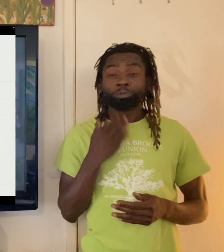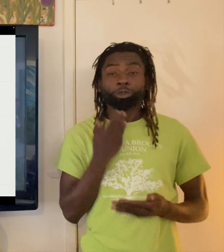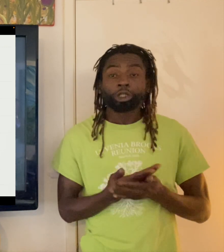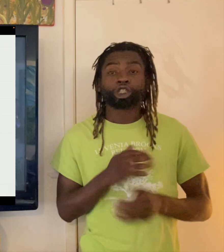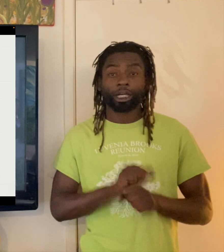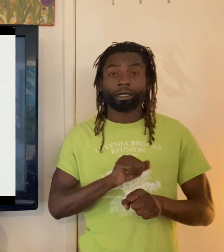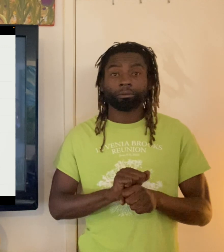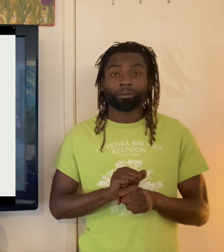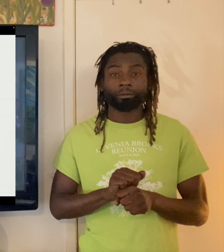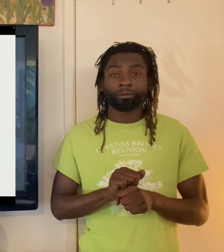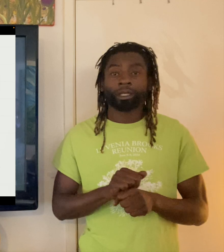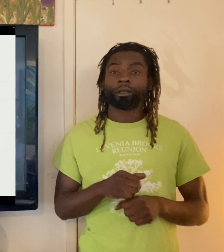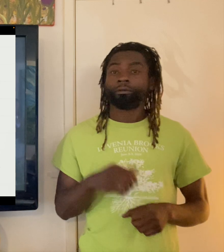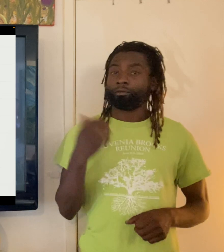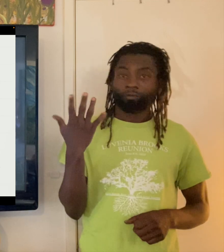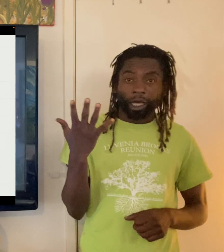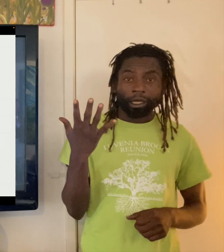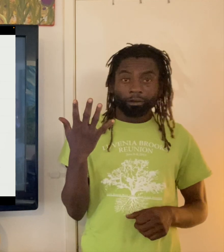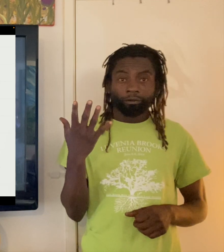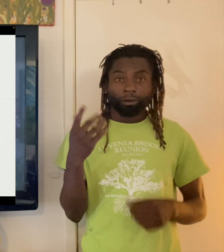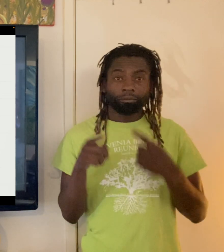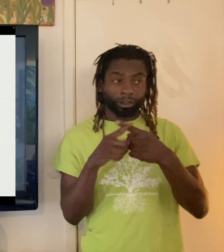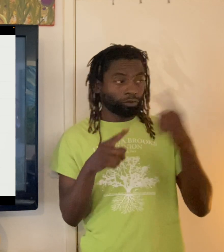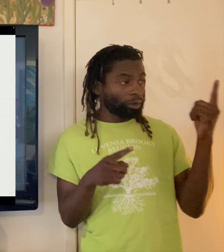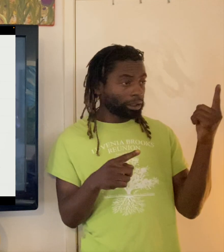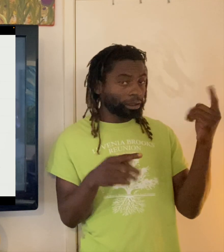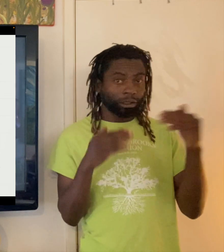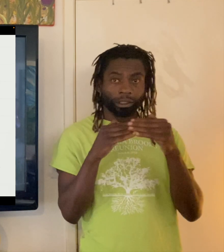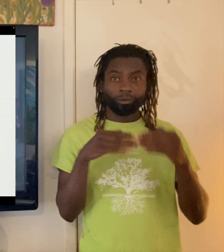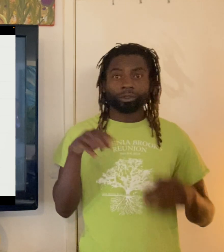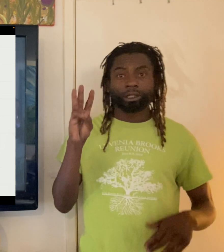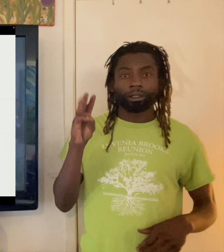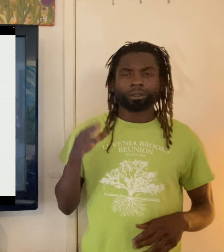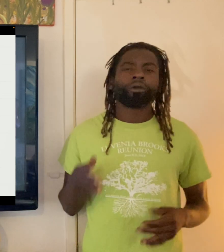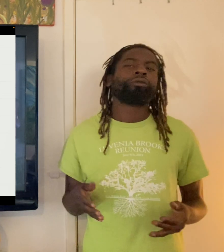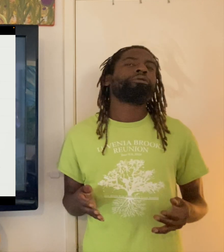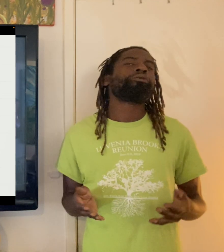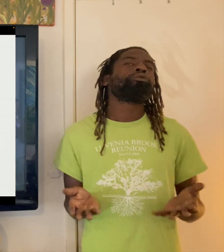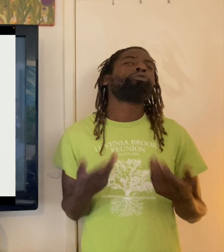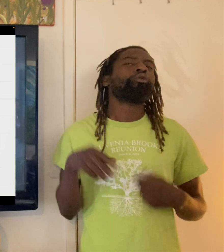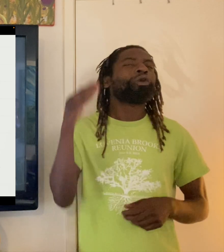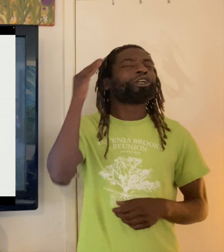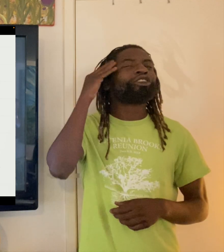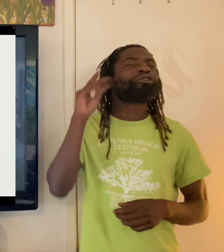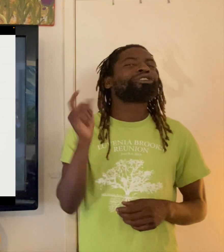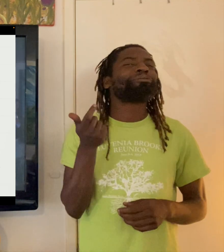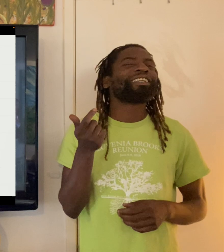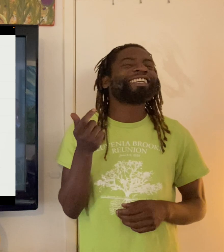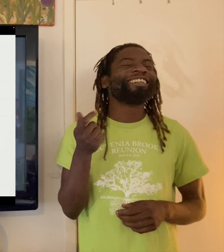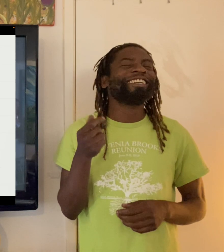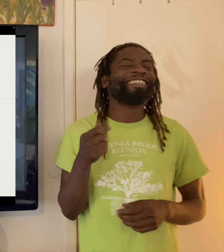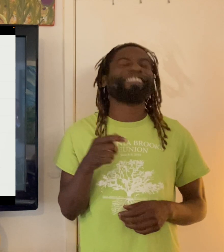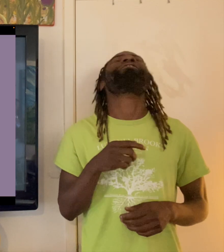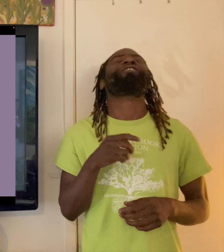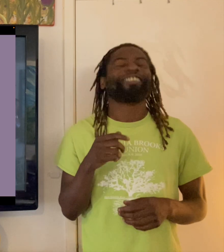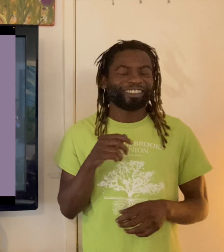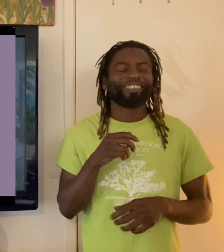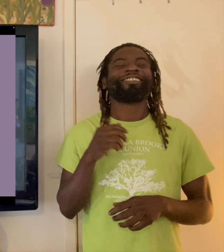also good job, because 5 is close to 6. Want to know something? Of course you do.